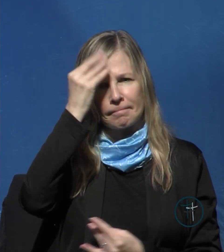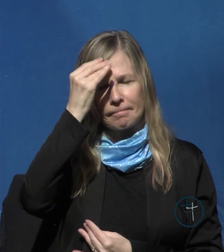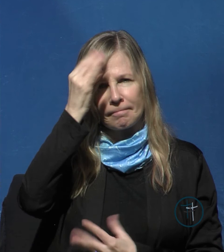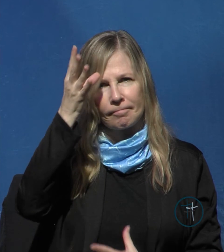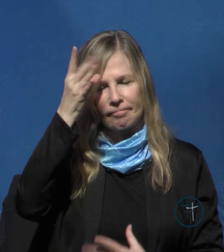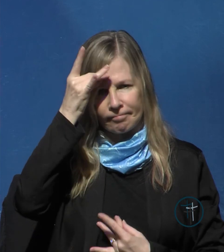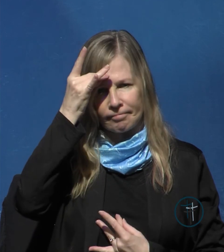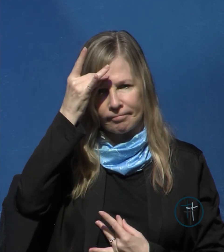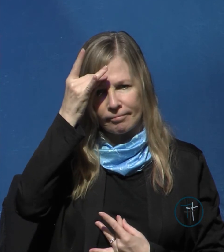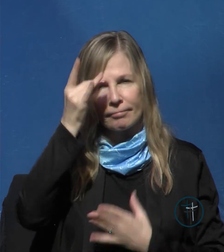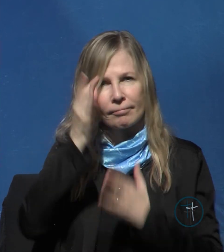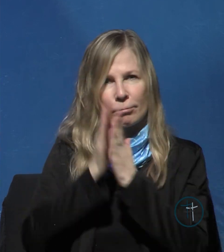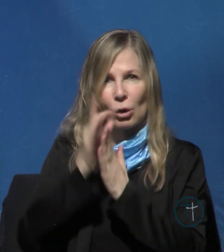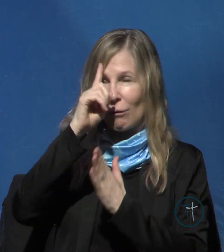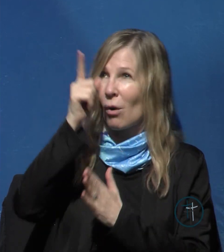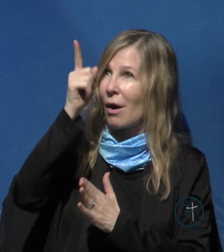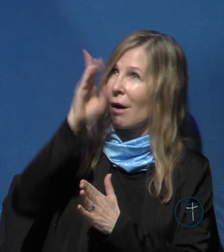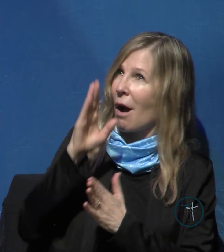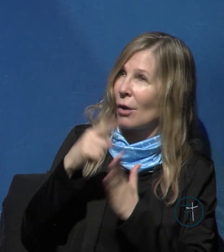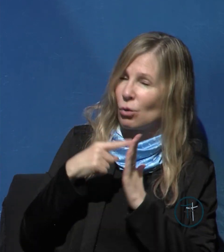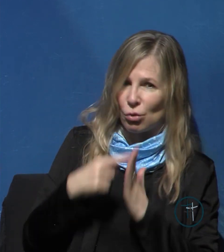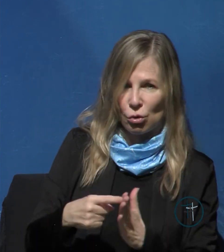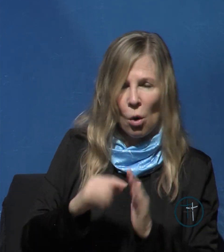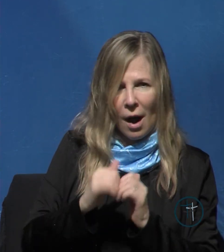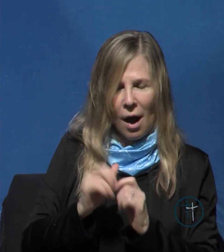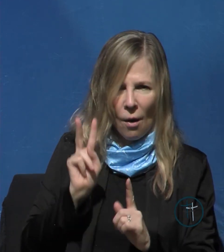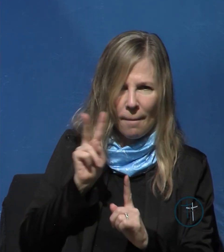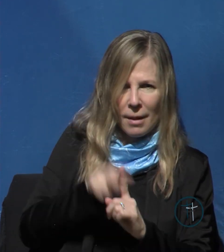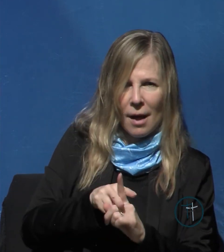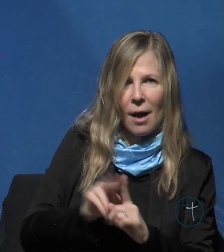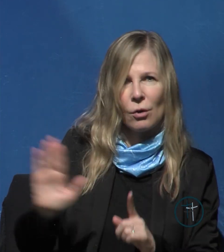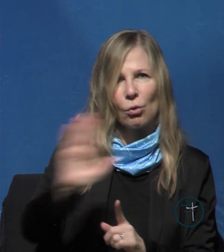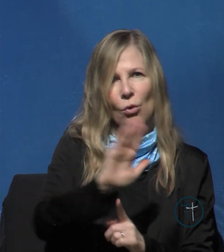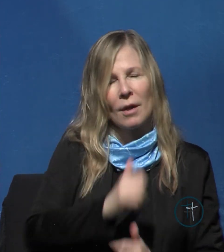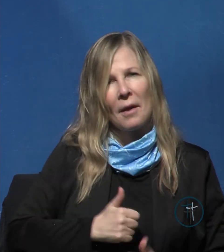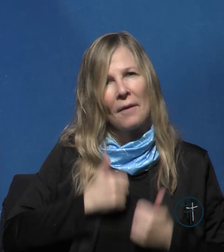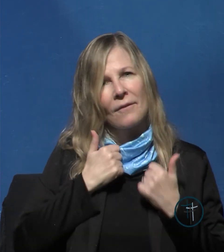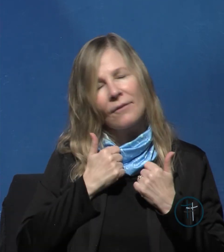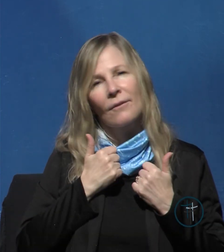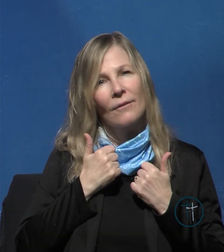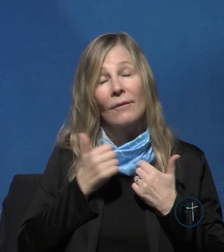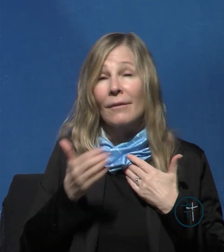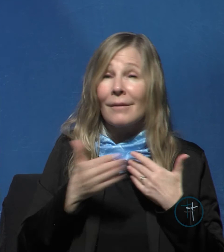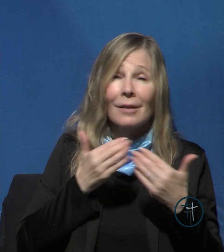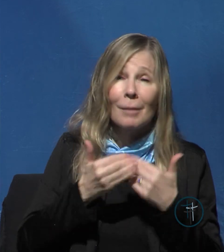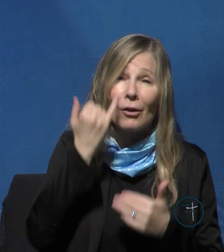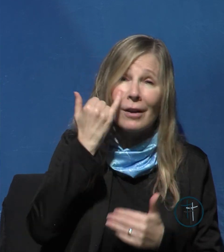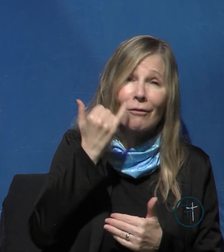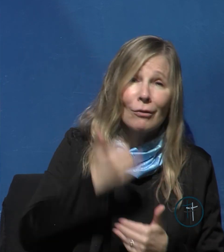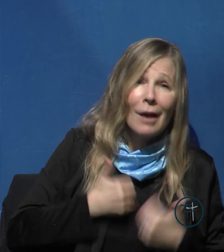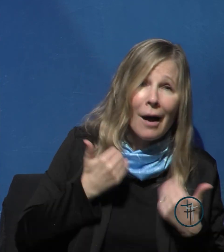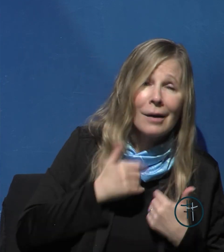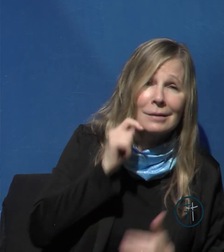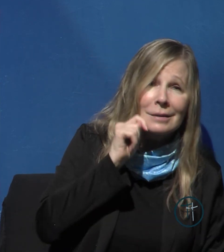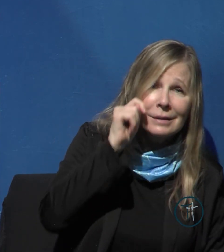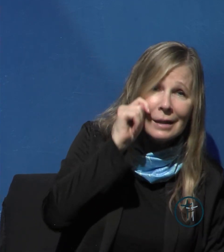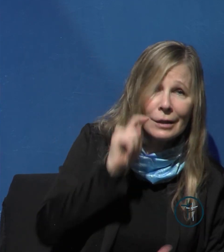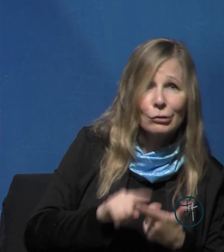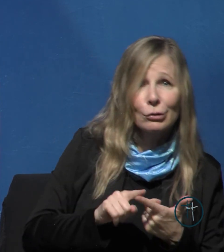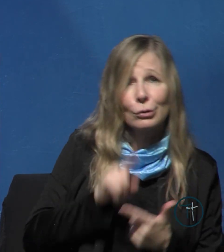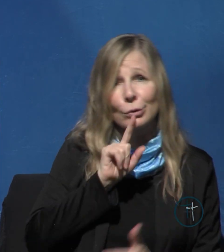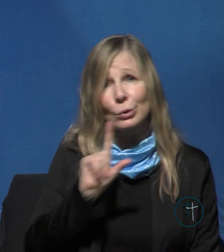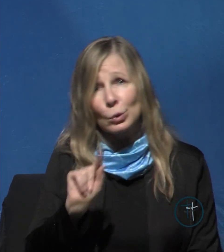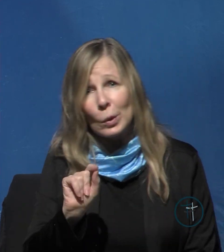Pray for God to show you how you can apply this to your life, whether you're a teenager or whether you're in